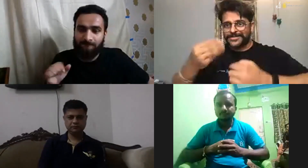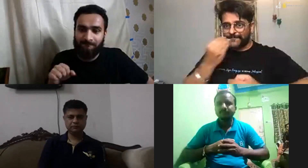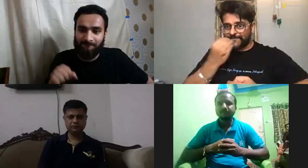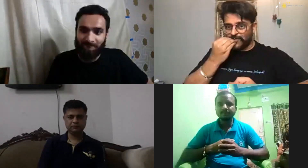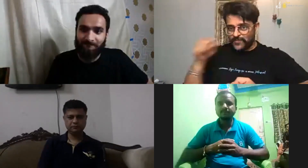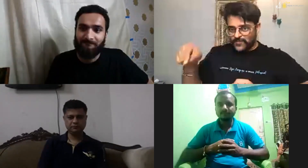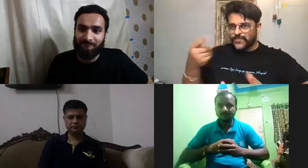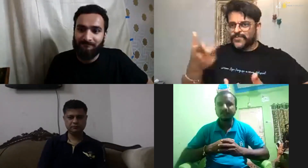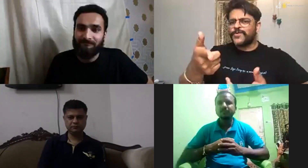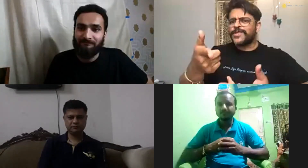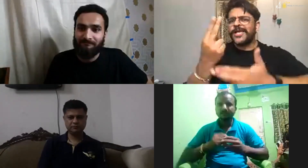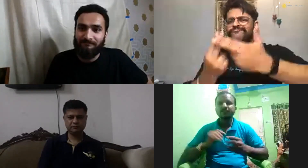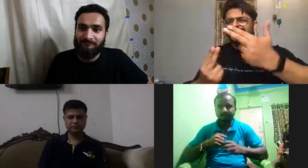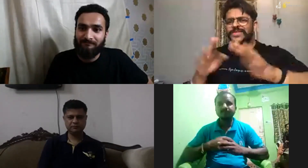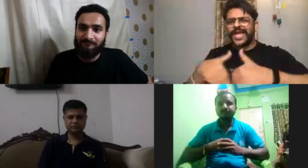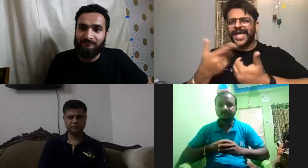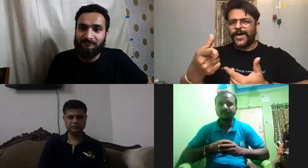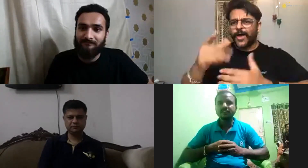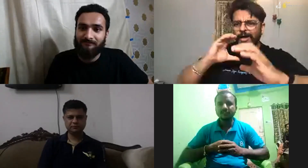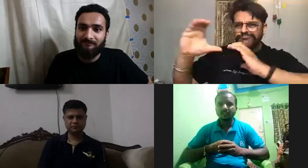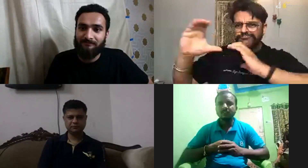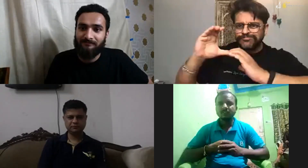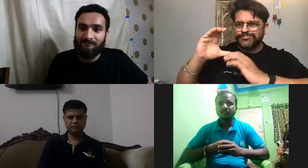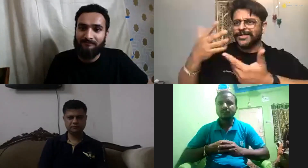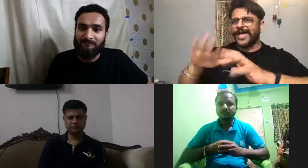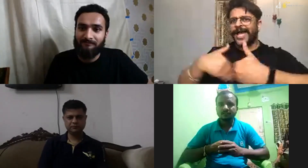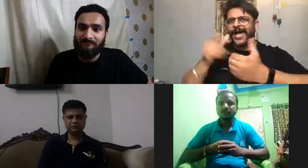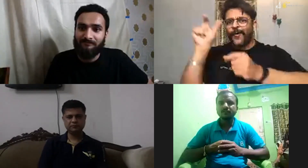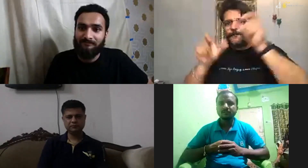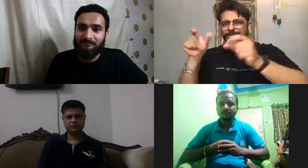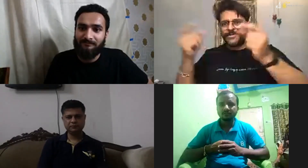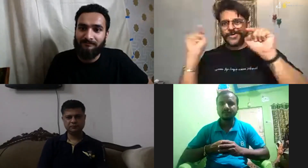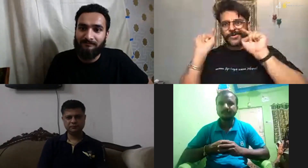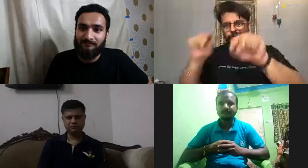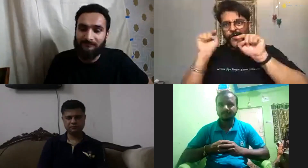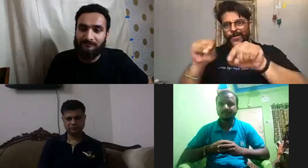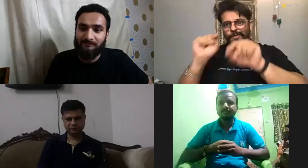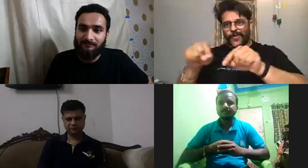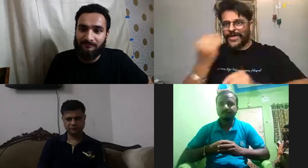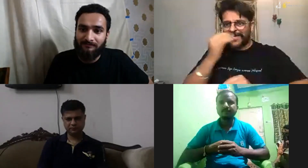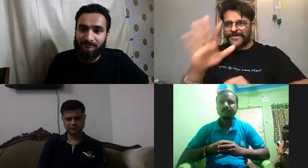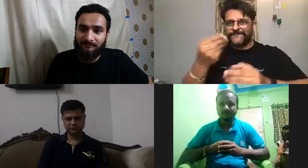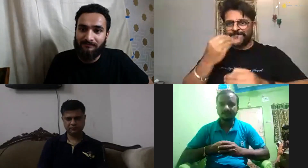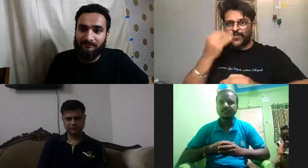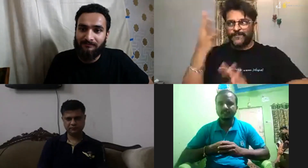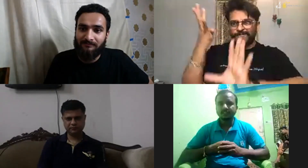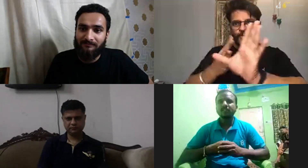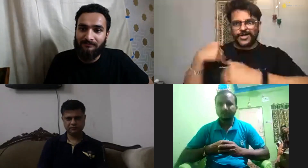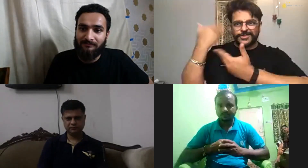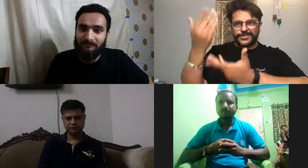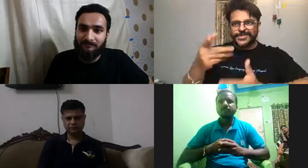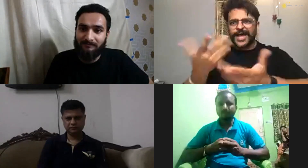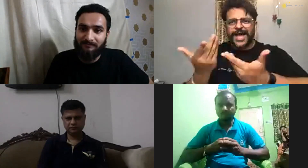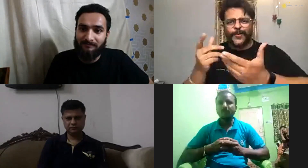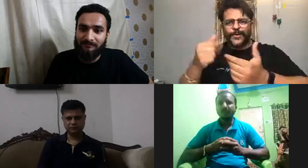Waving hands to you, for the food biz that you do. Can you tell us more about how you communicate with people, and how do people come to your